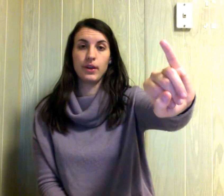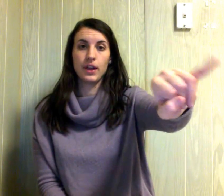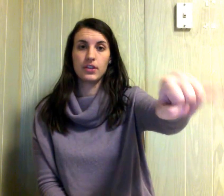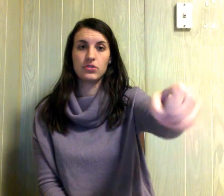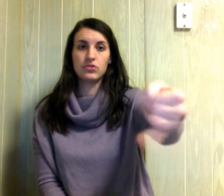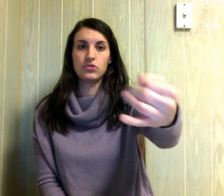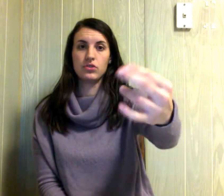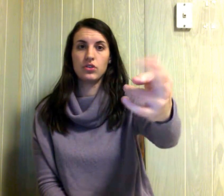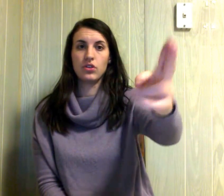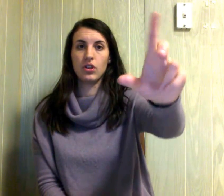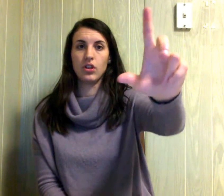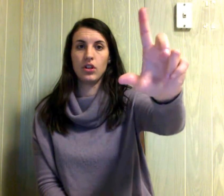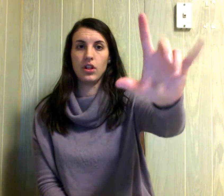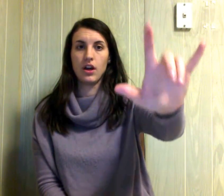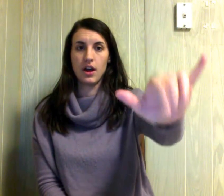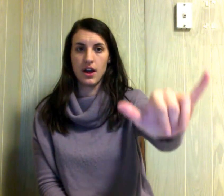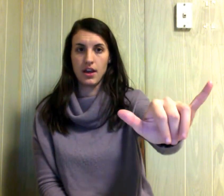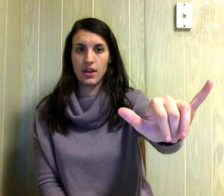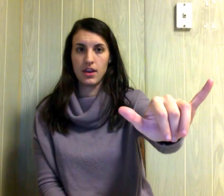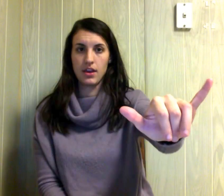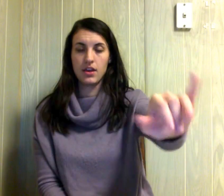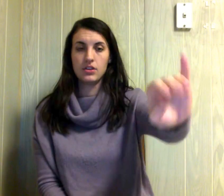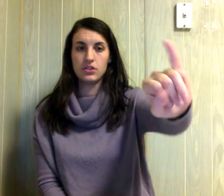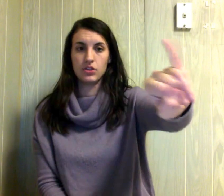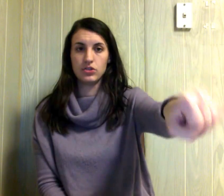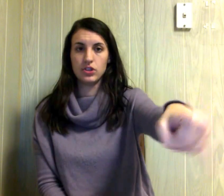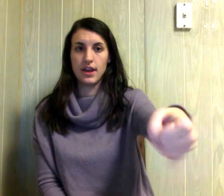quick. July. So